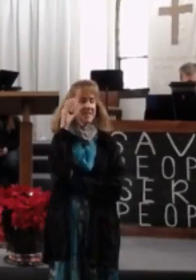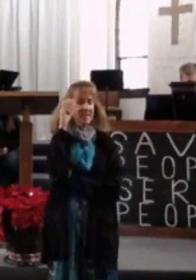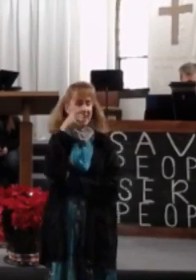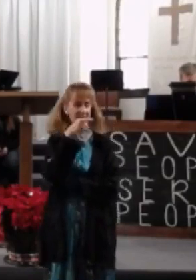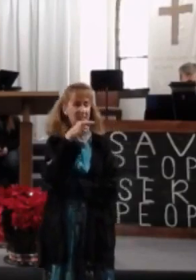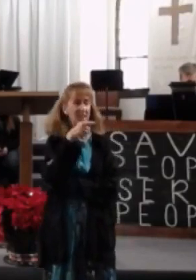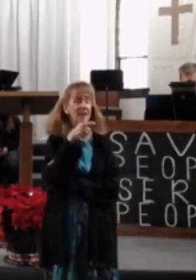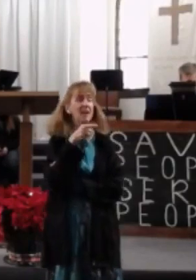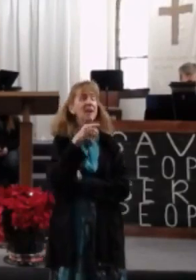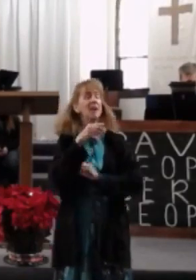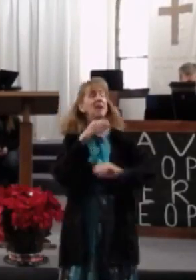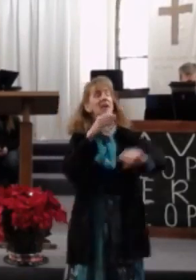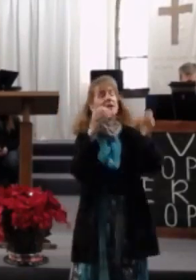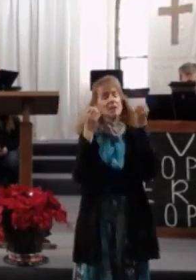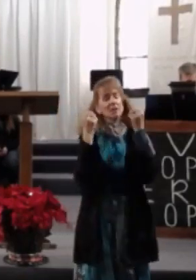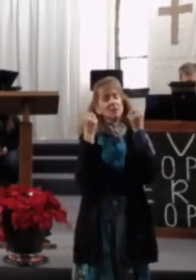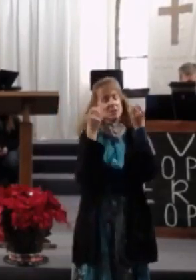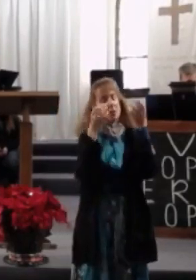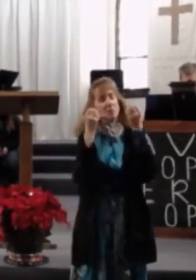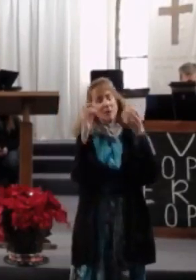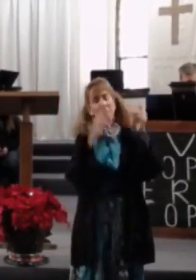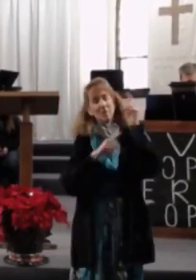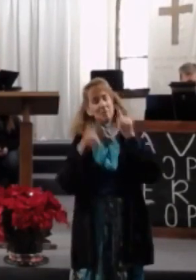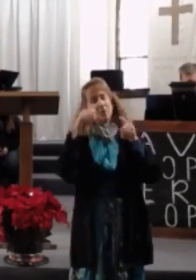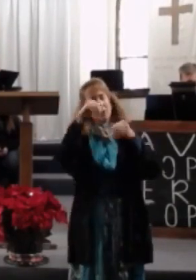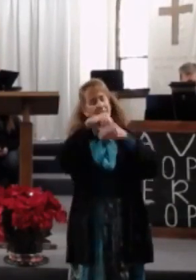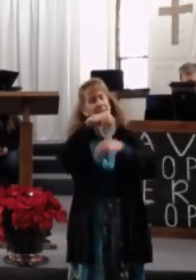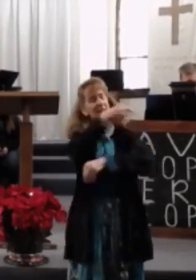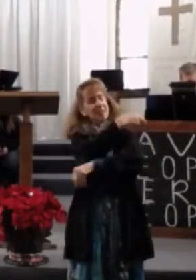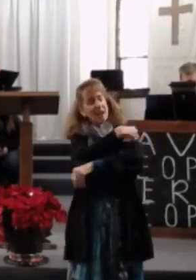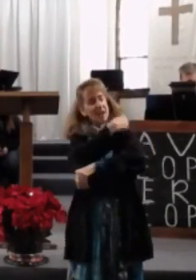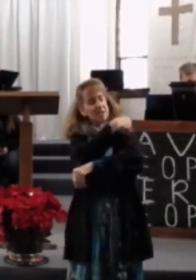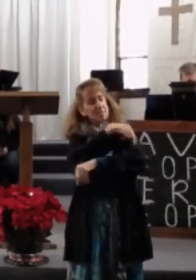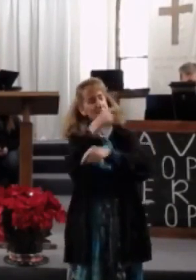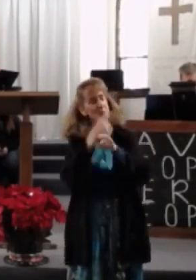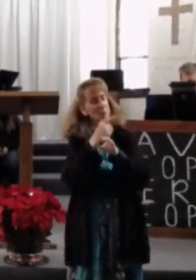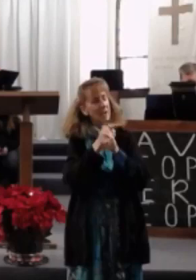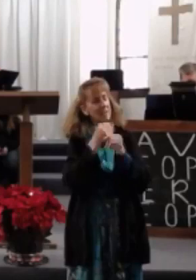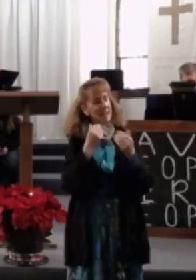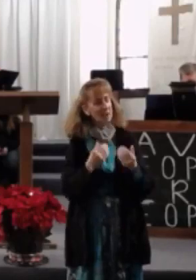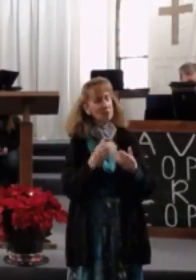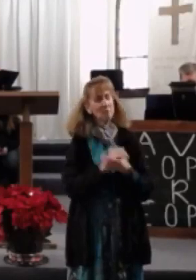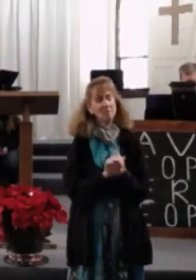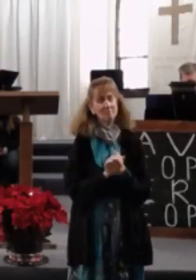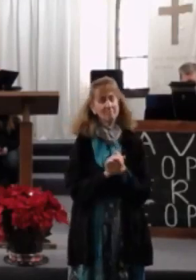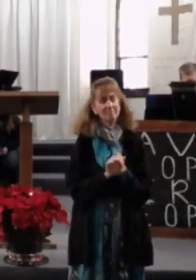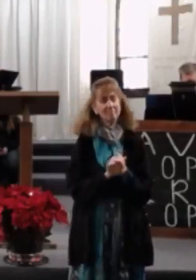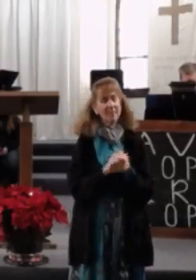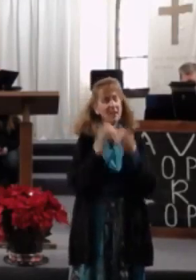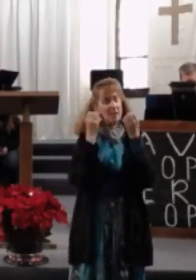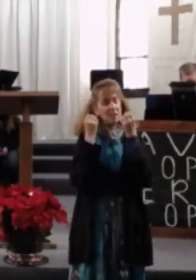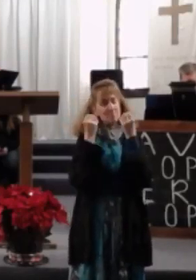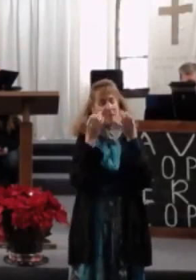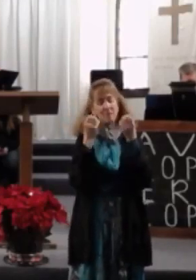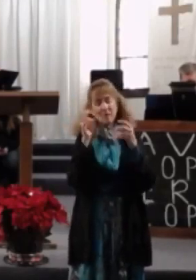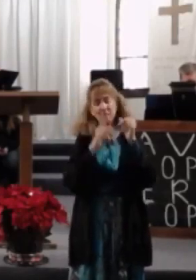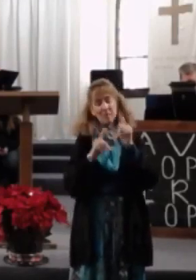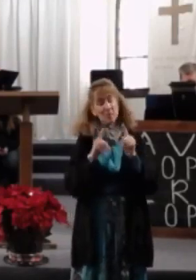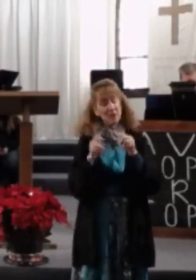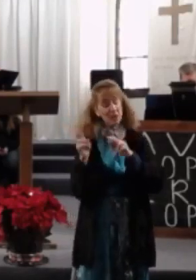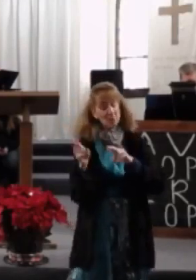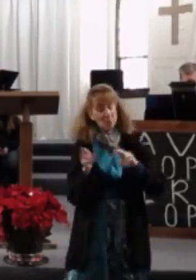There's so many people in the hospital, so many people on their way to heaven, so many people gone to